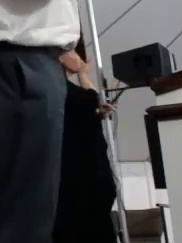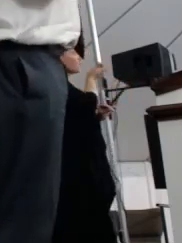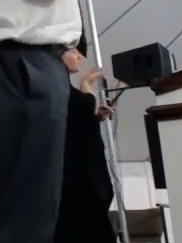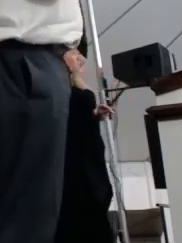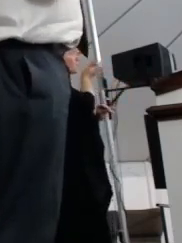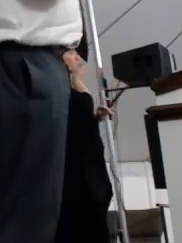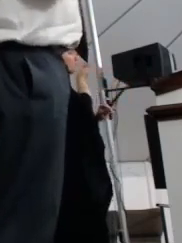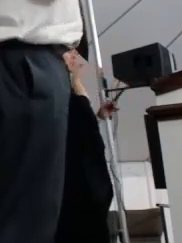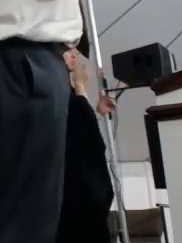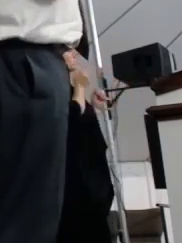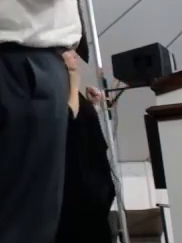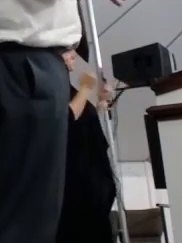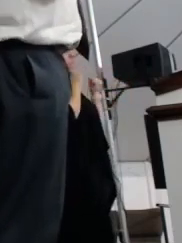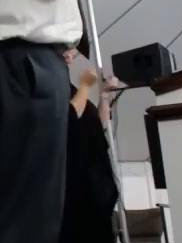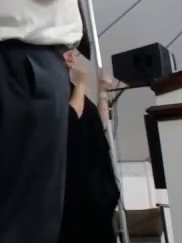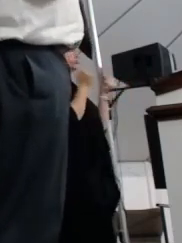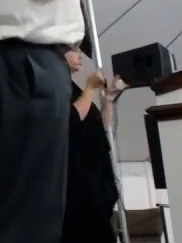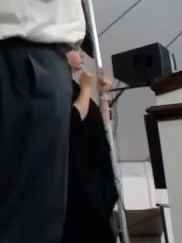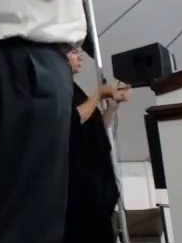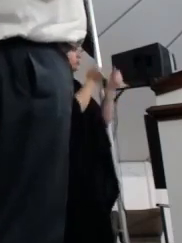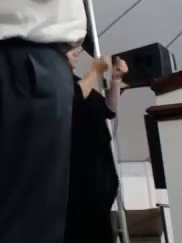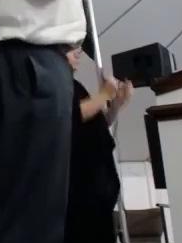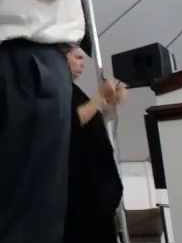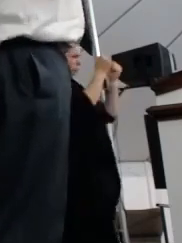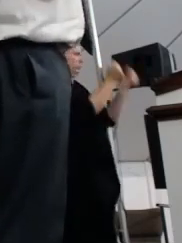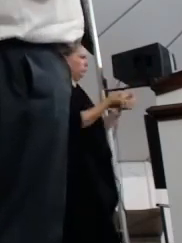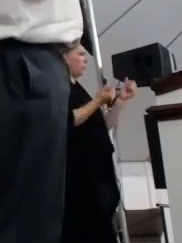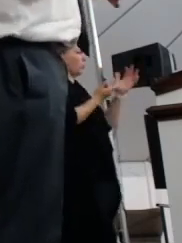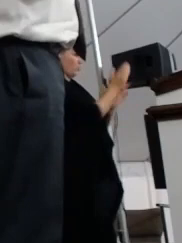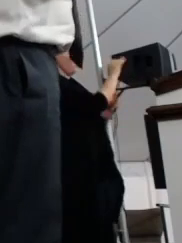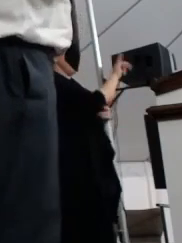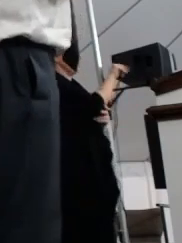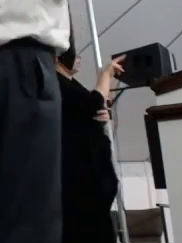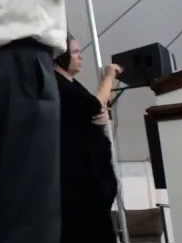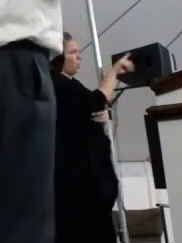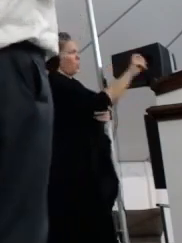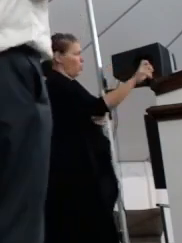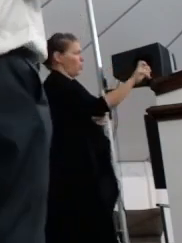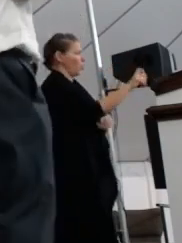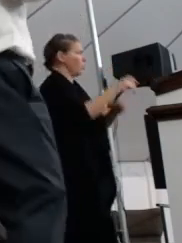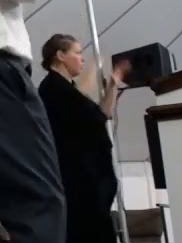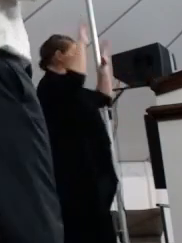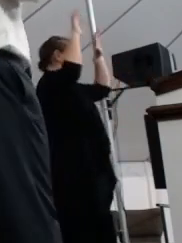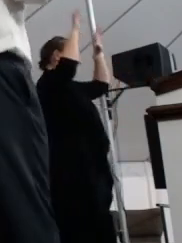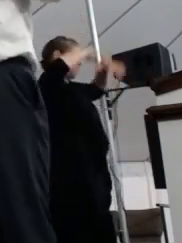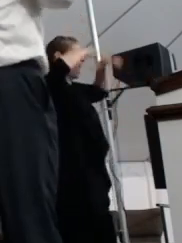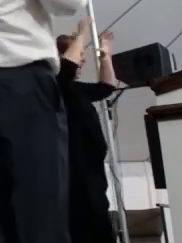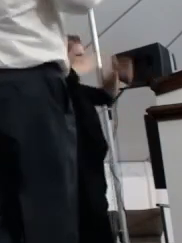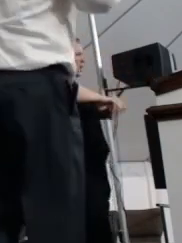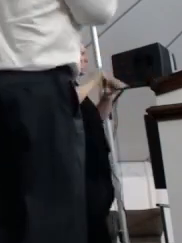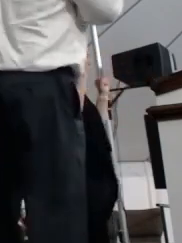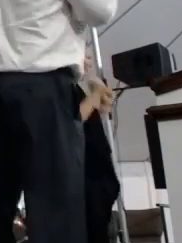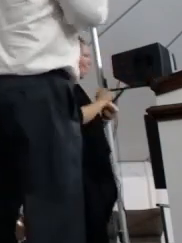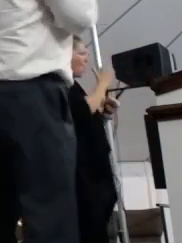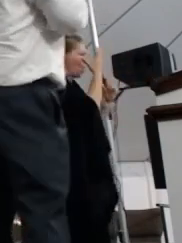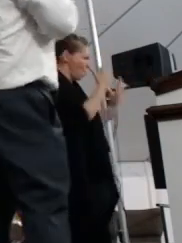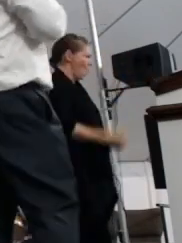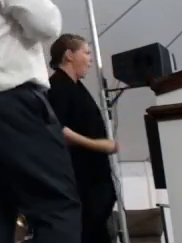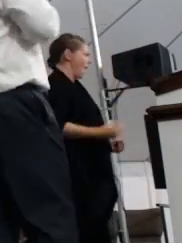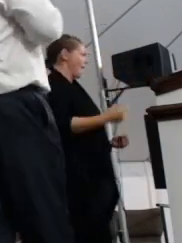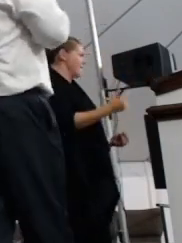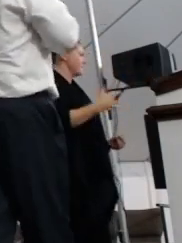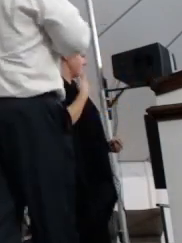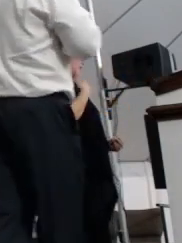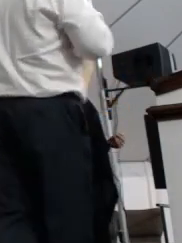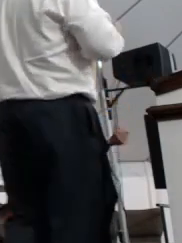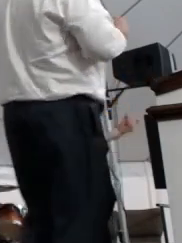to race through the jungle, bouncing and moving and rain falling upon them, cold and wet. And